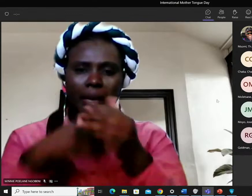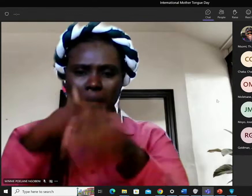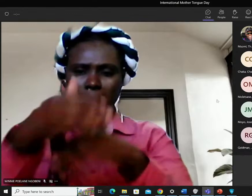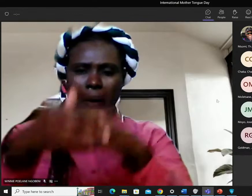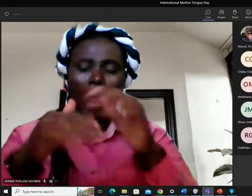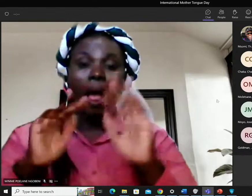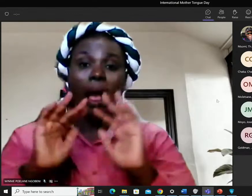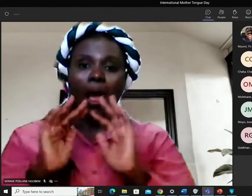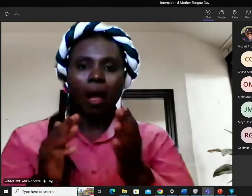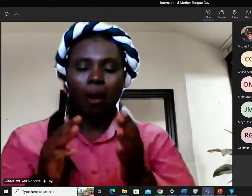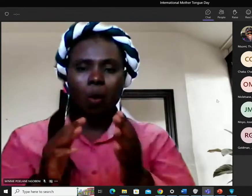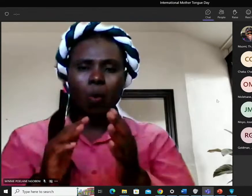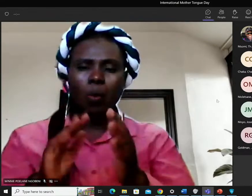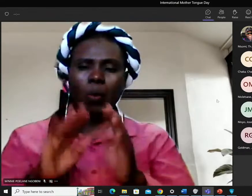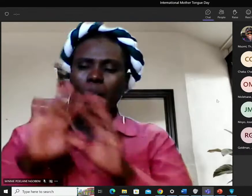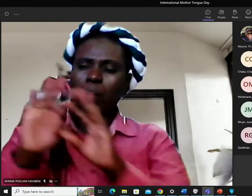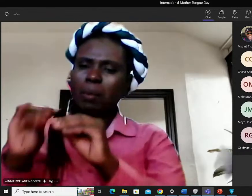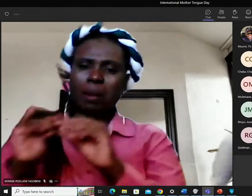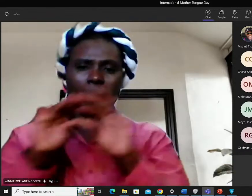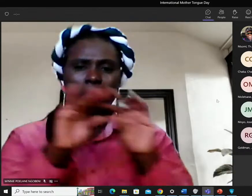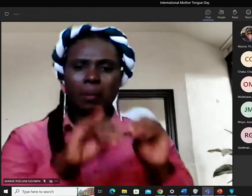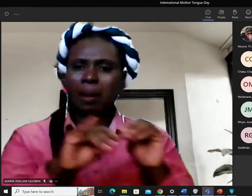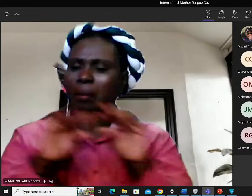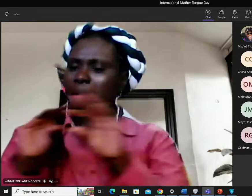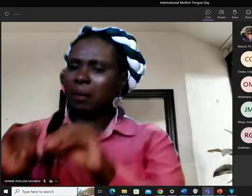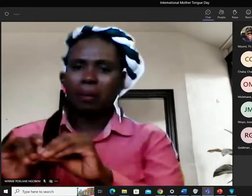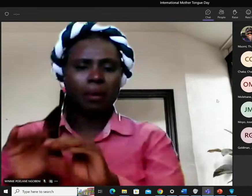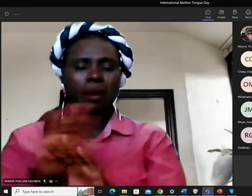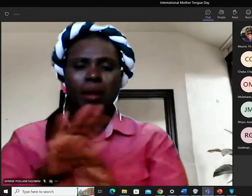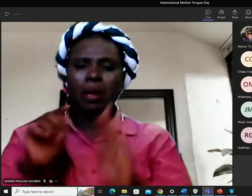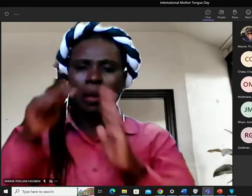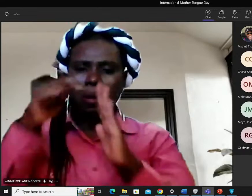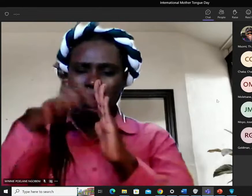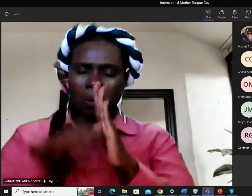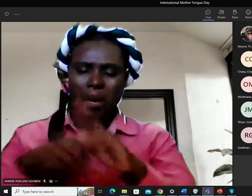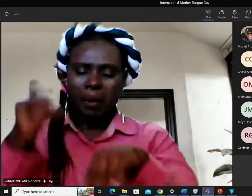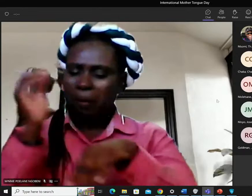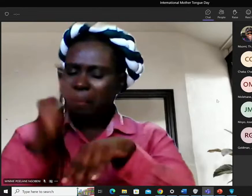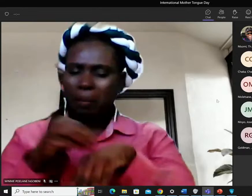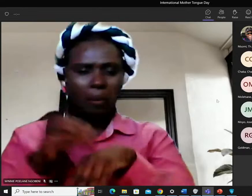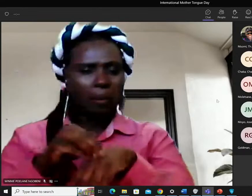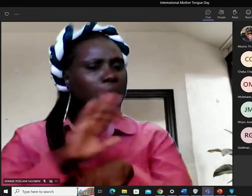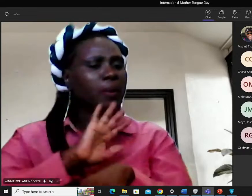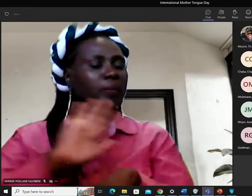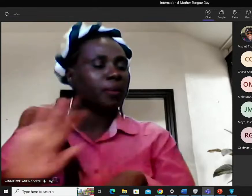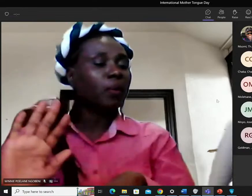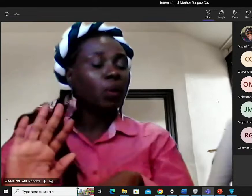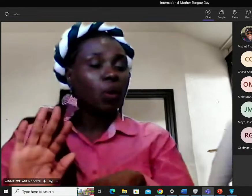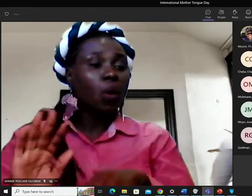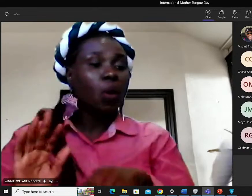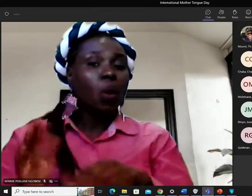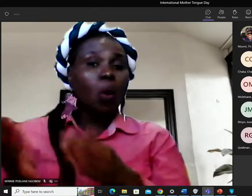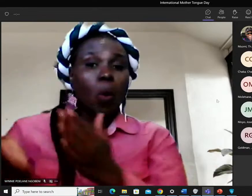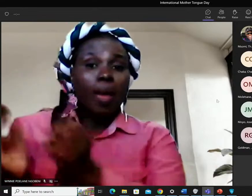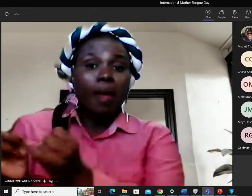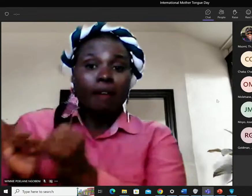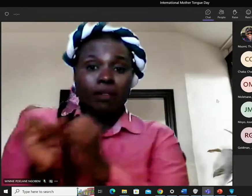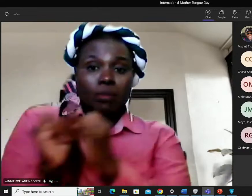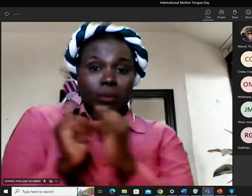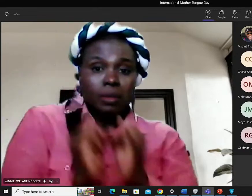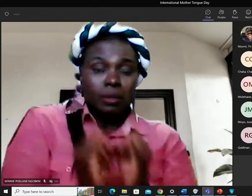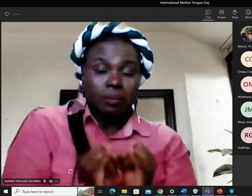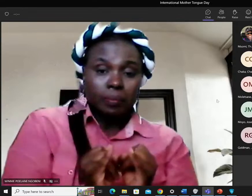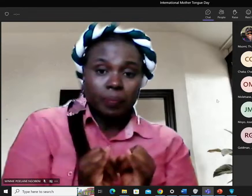only criticize and also dwell much on the problems, but we ought to bring